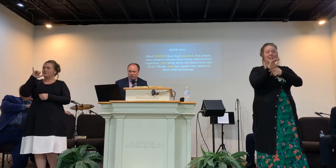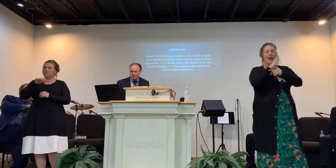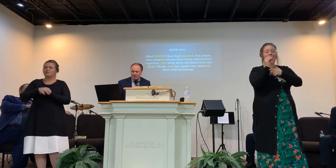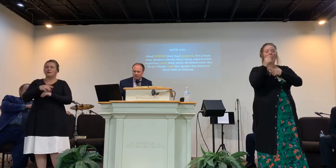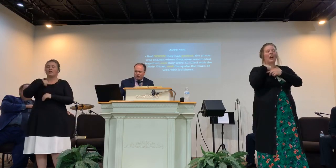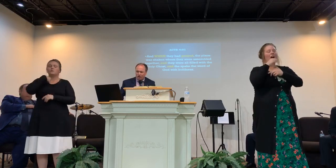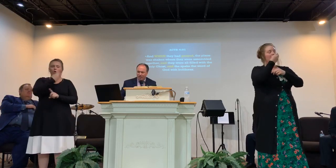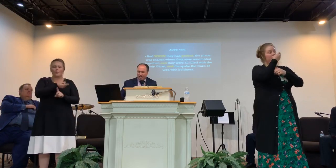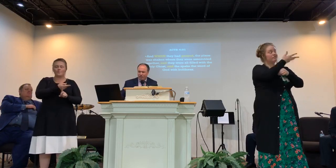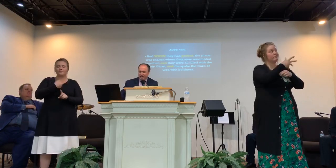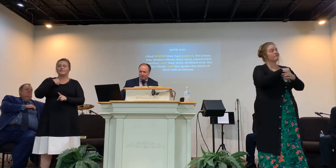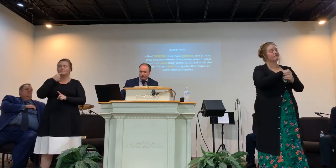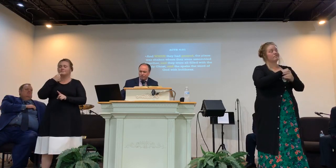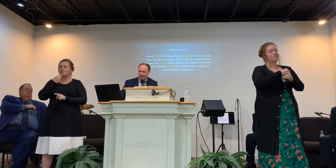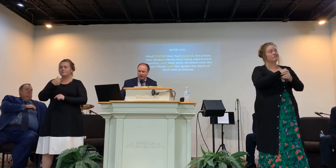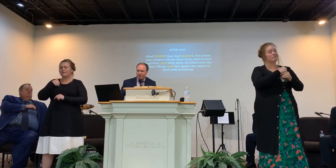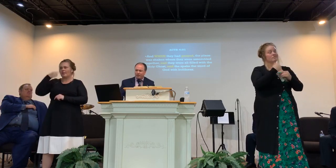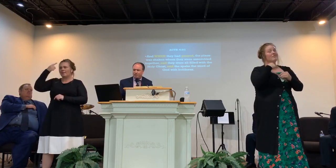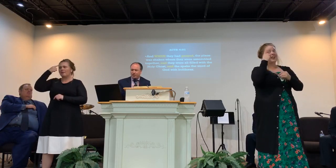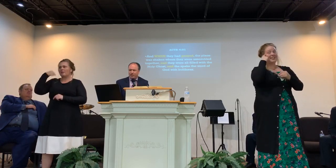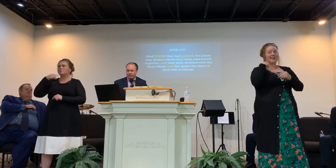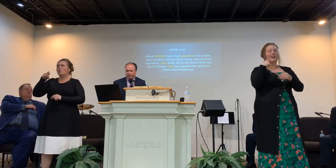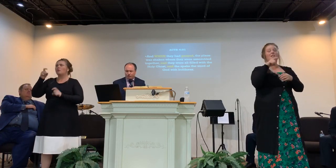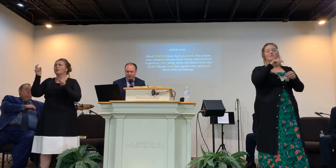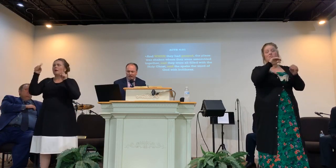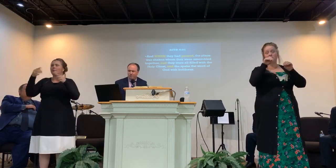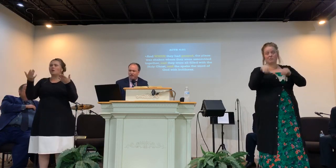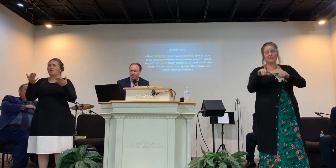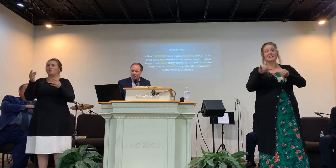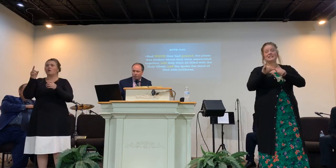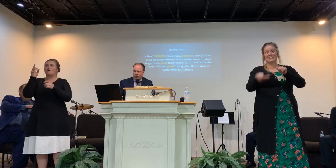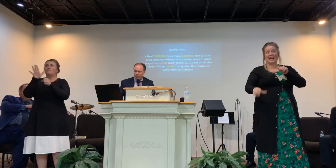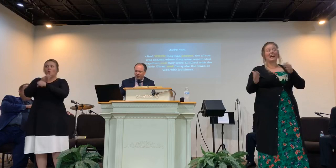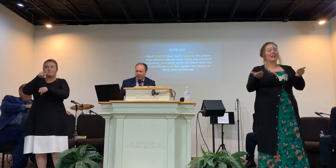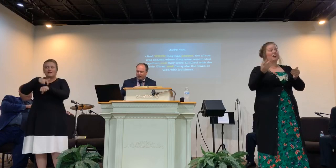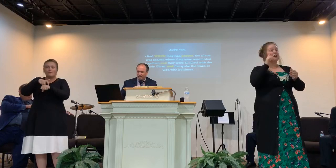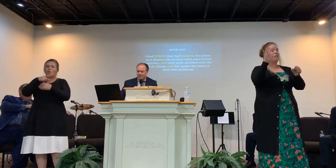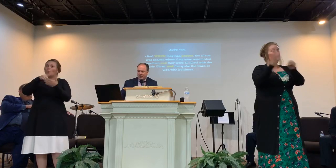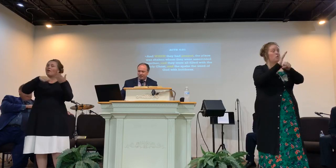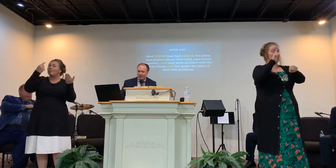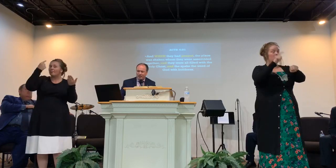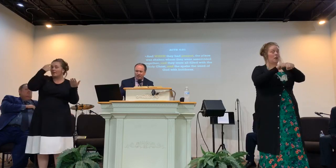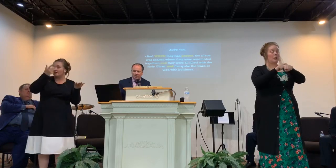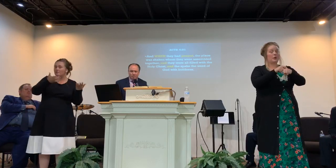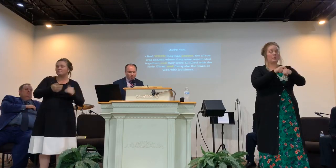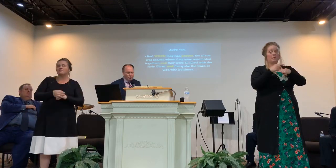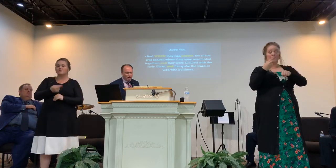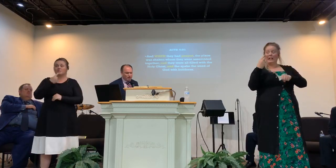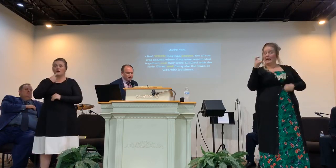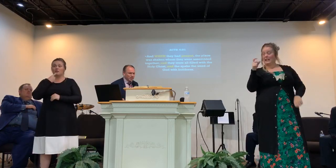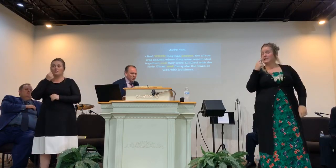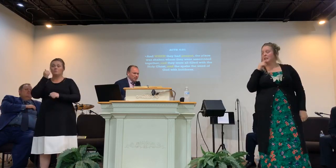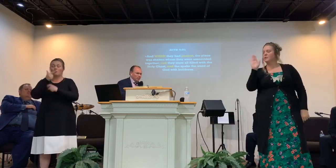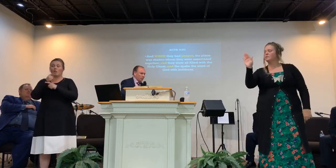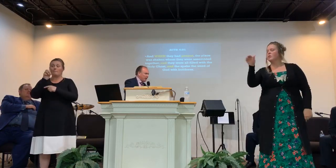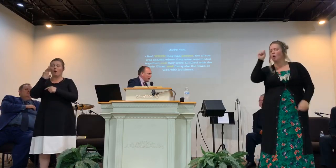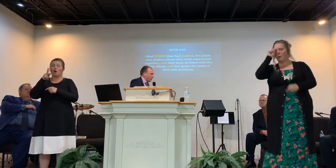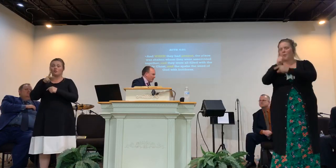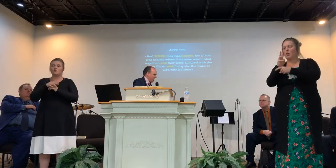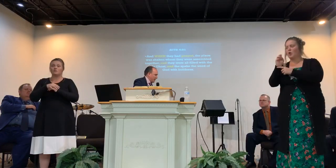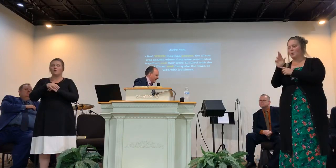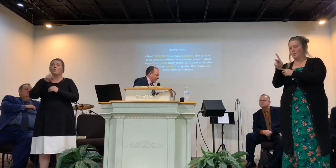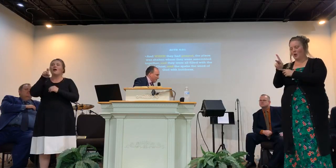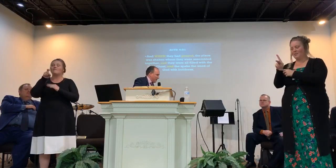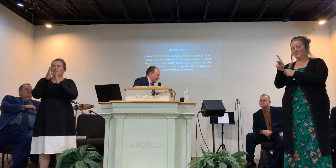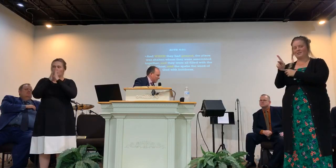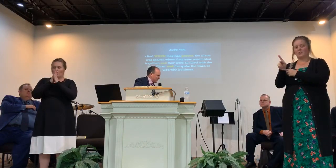And I told him, I said, "You know, I think I'm supposed to come here and be here full time. What do you think?" And he said, "Brother Mark, we've got to